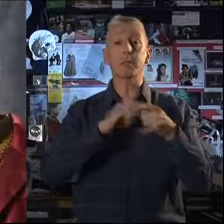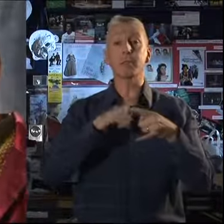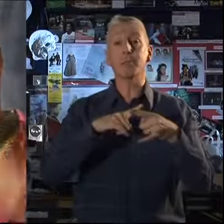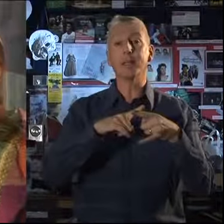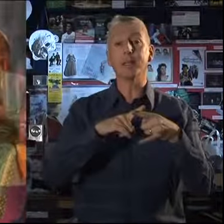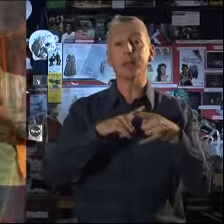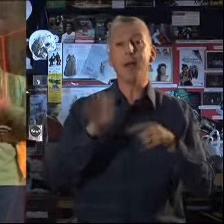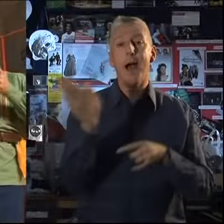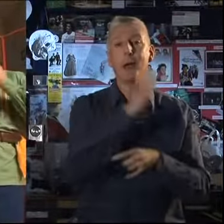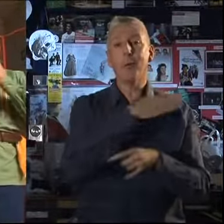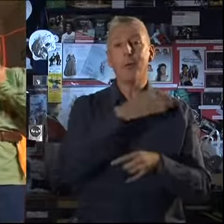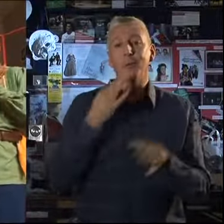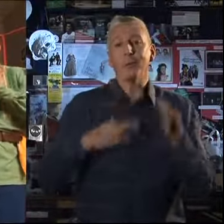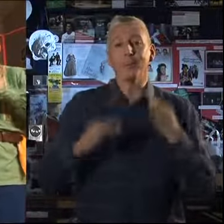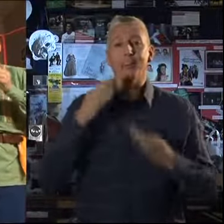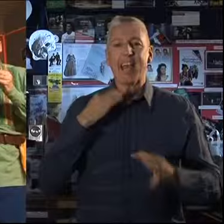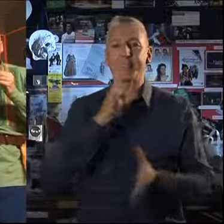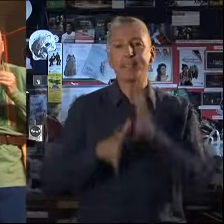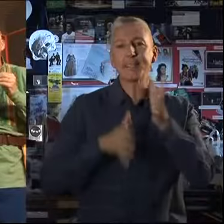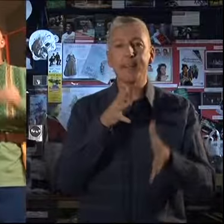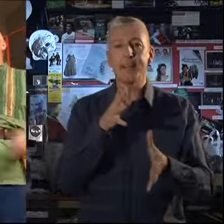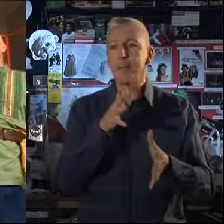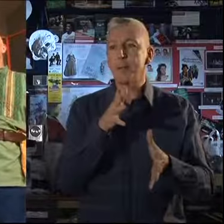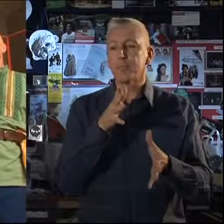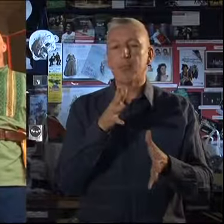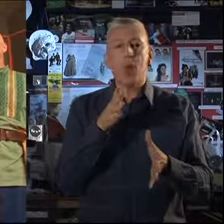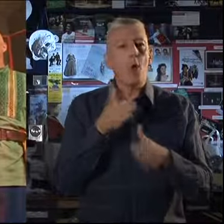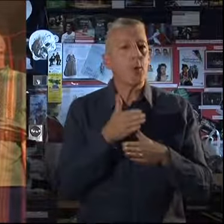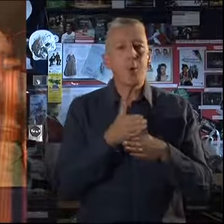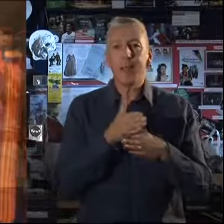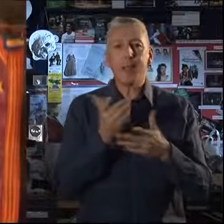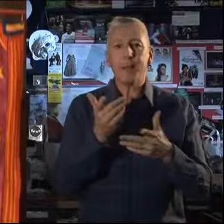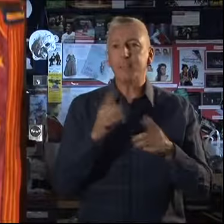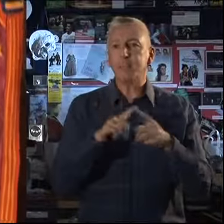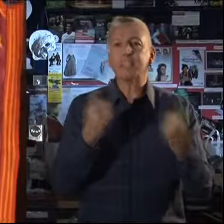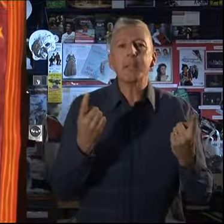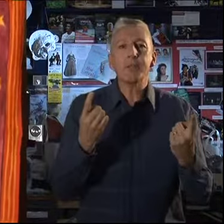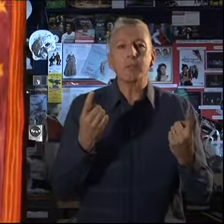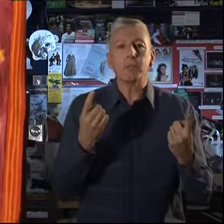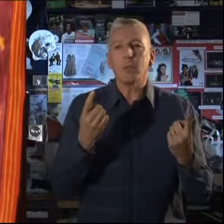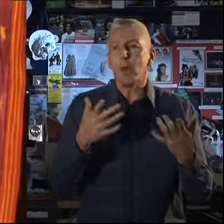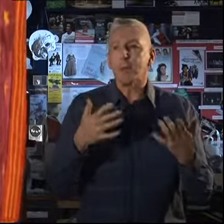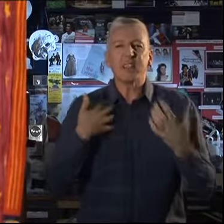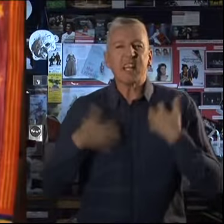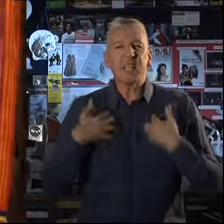sign-supported English, and all of the actors sign. The work is different, and it's an